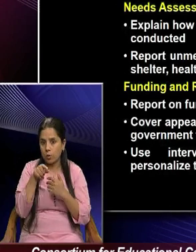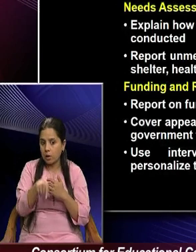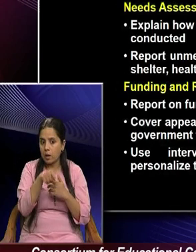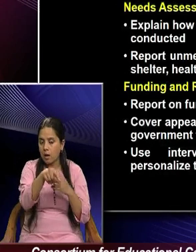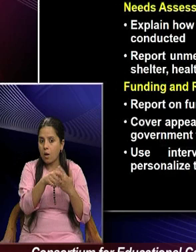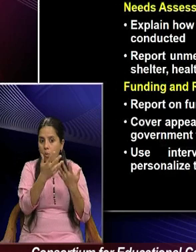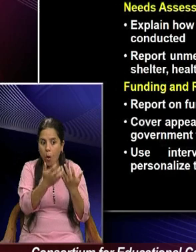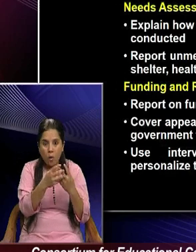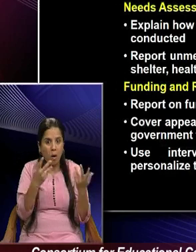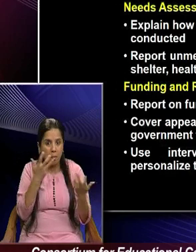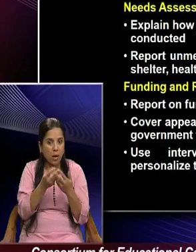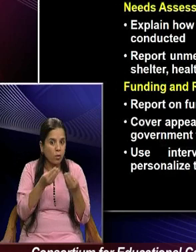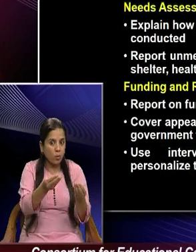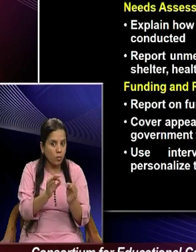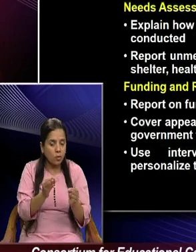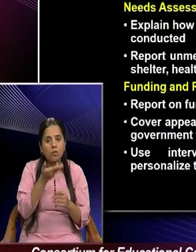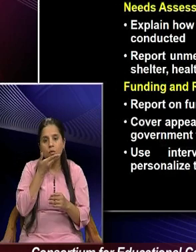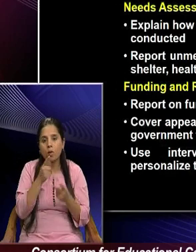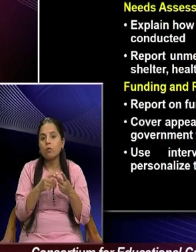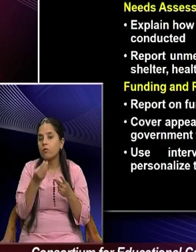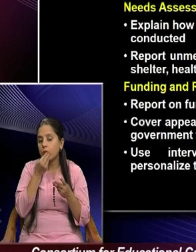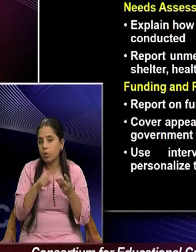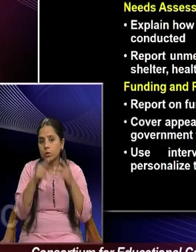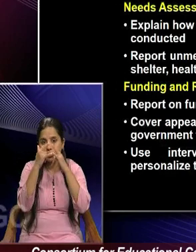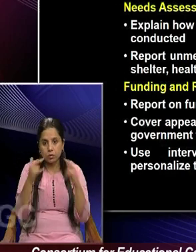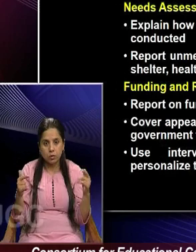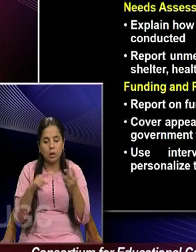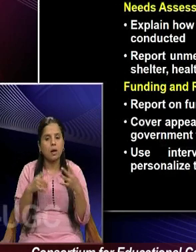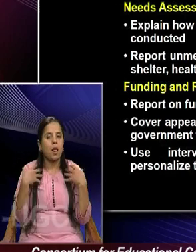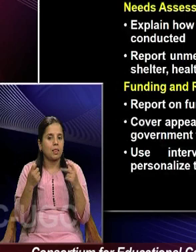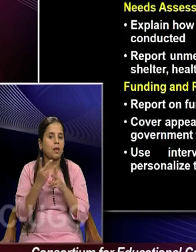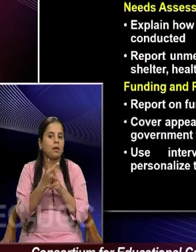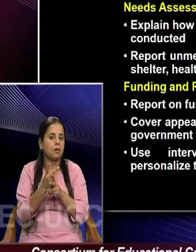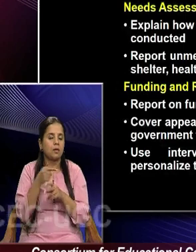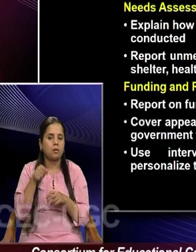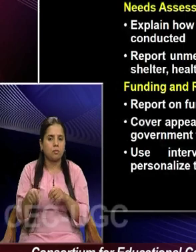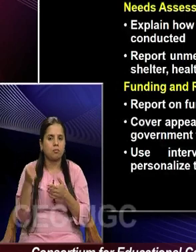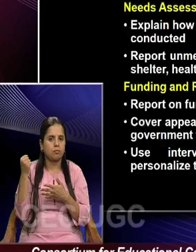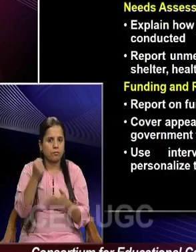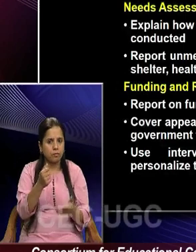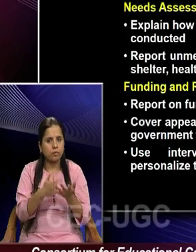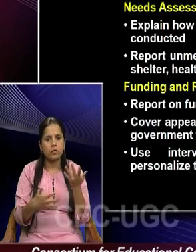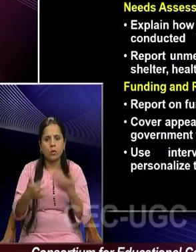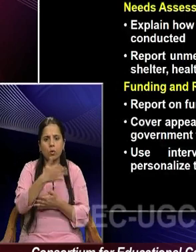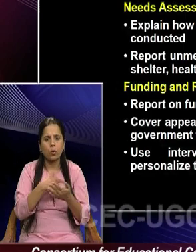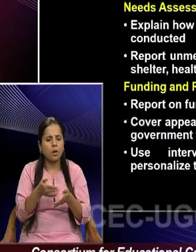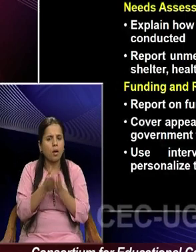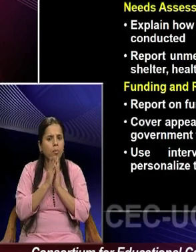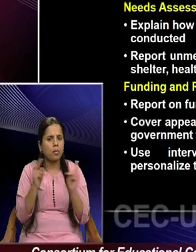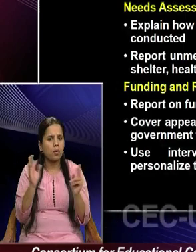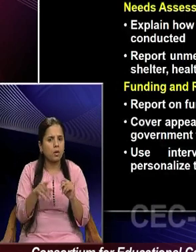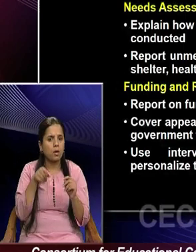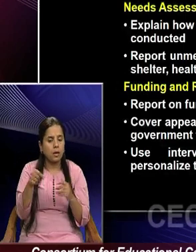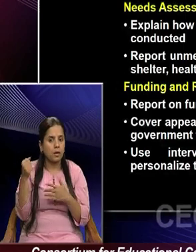needs clearly. Water, food, shelter, healthcare. Funding and resource appeals. Report